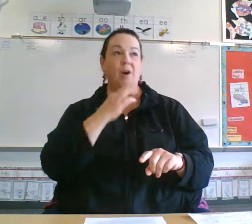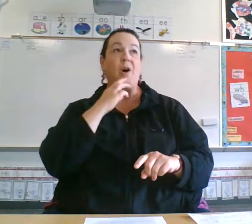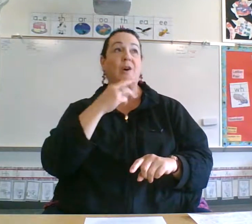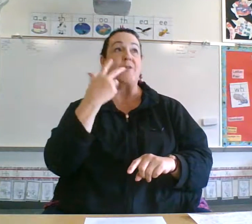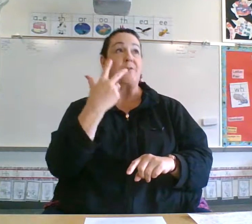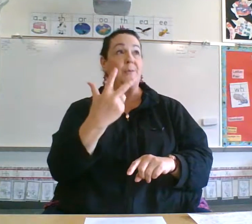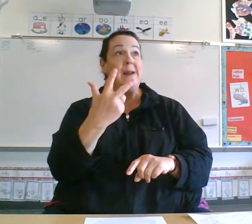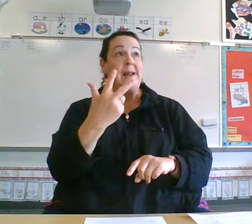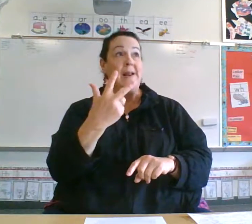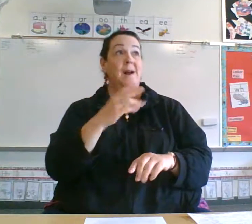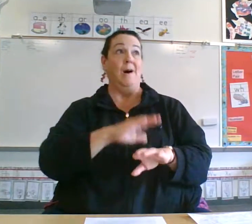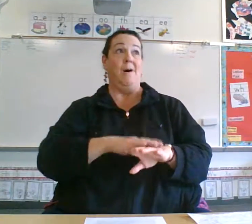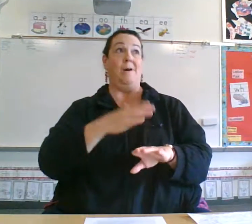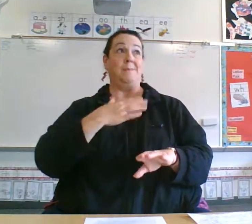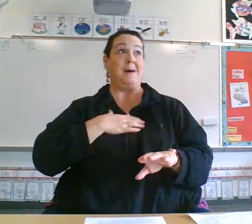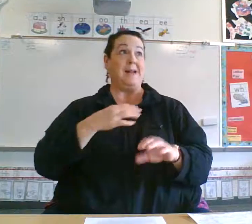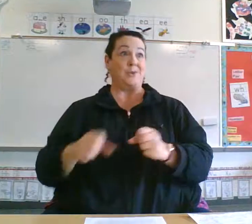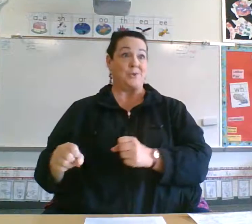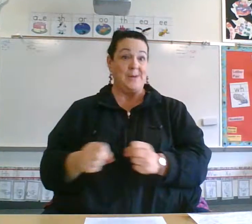are 3 on my street.